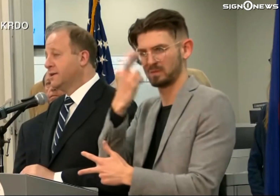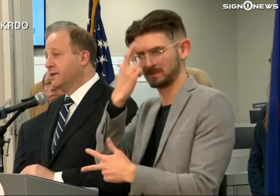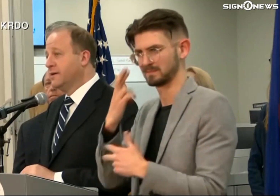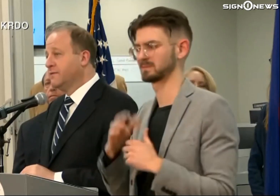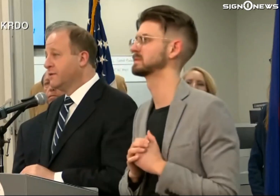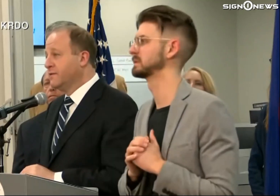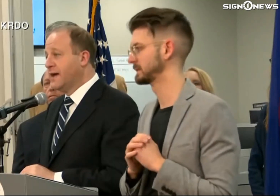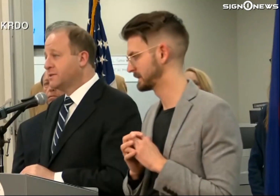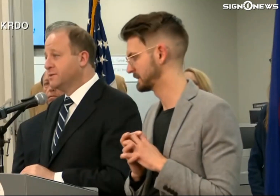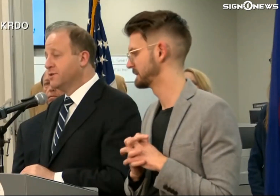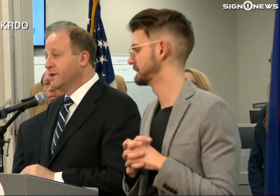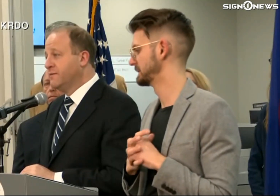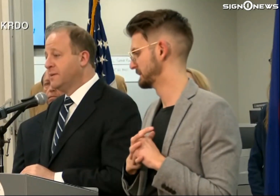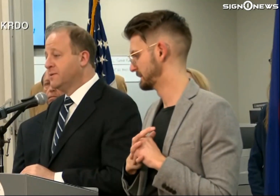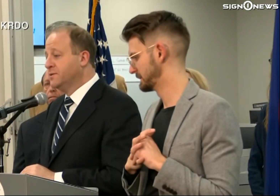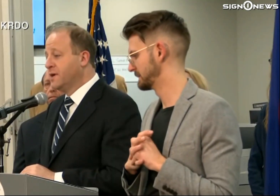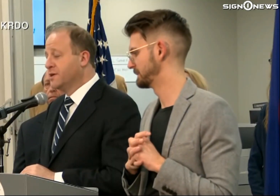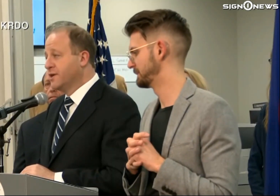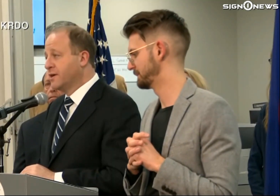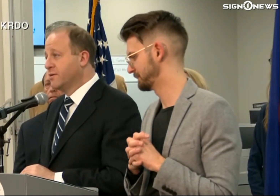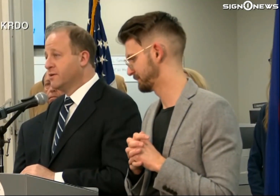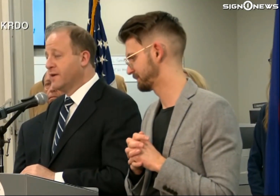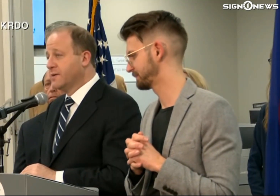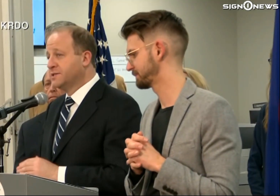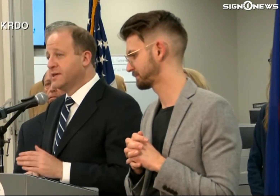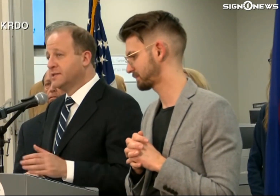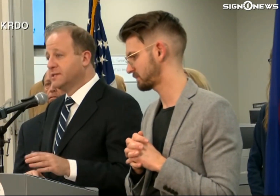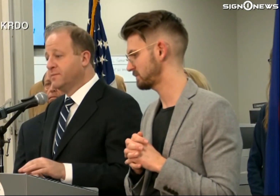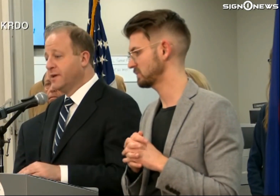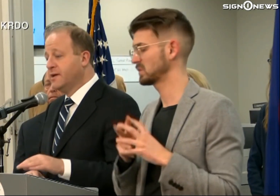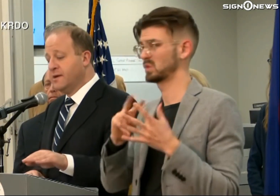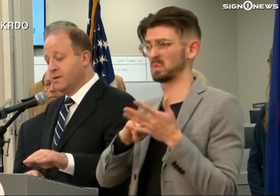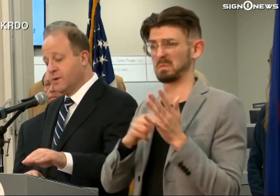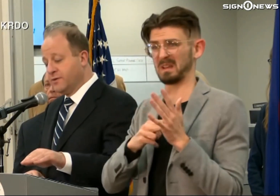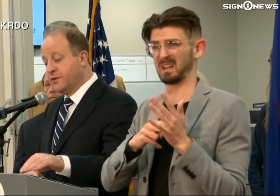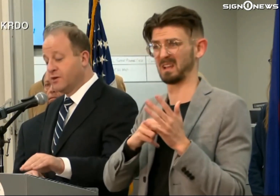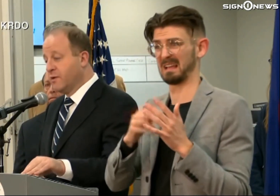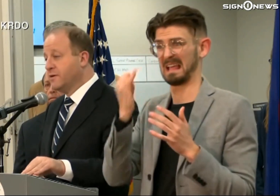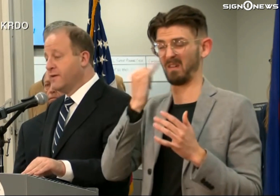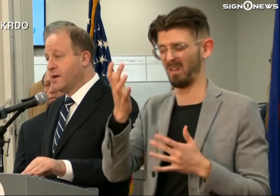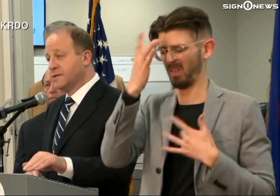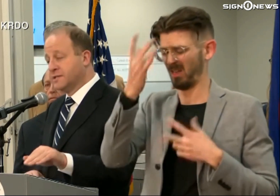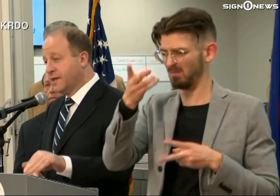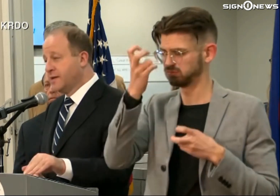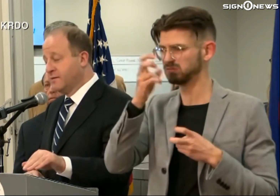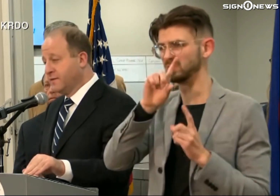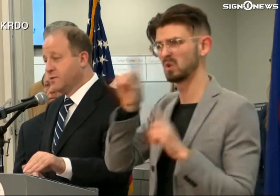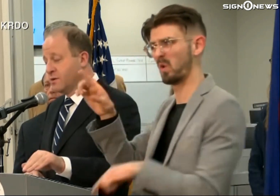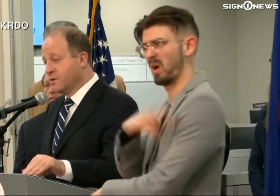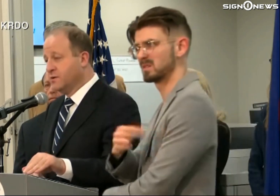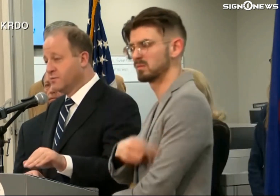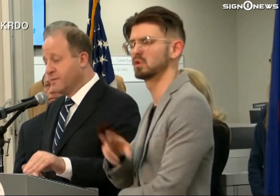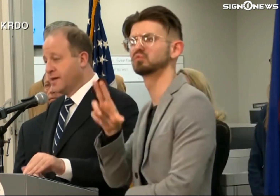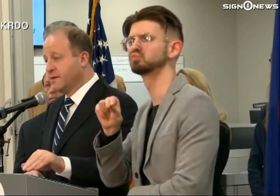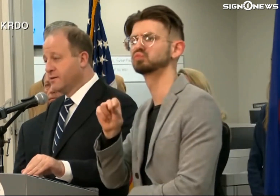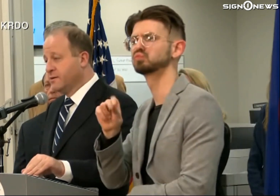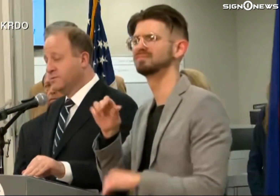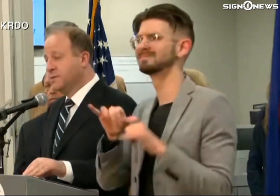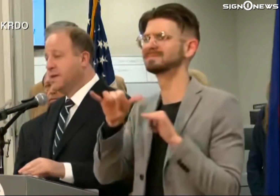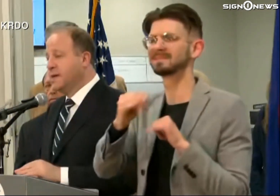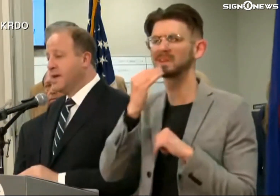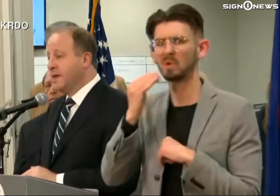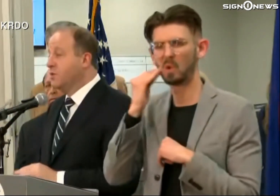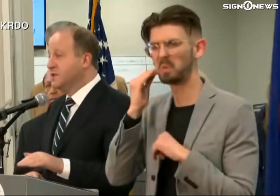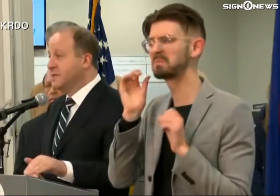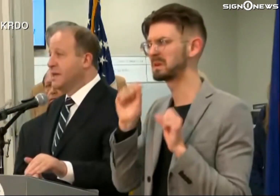needed clinically for the vast majority of people who contract coronavirus. They can simply treat coronavirus like the flu or a cold, remain in their